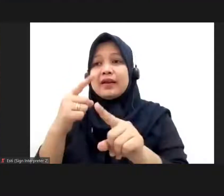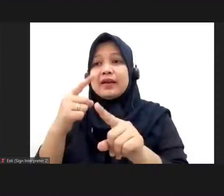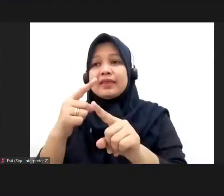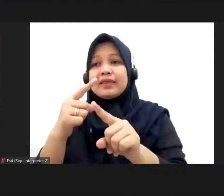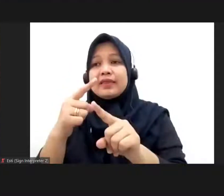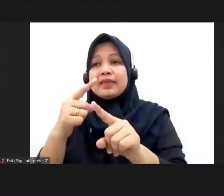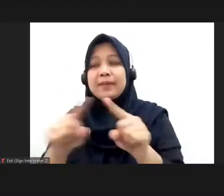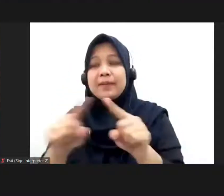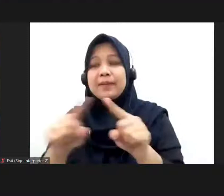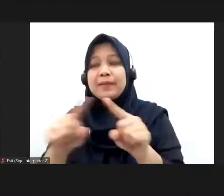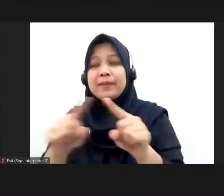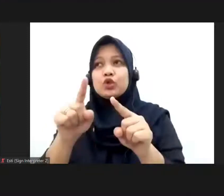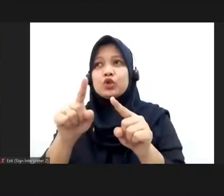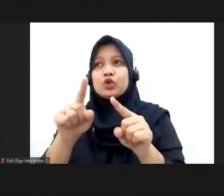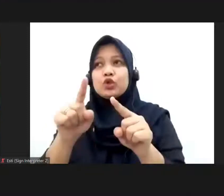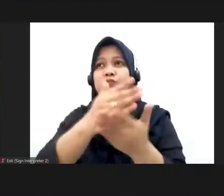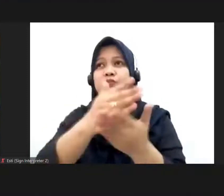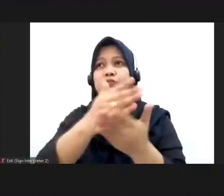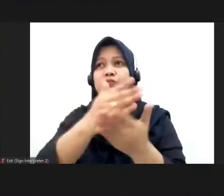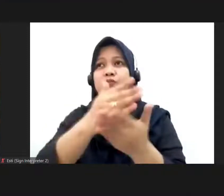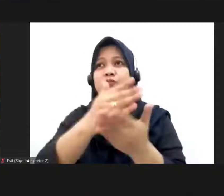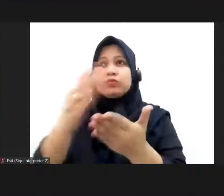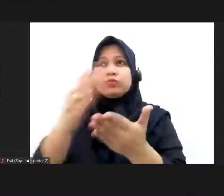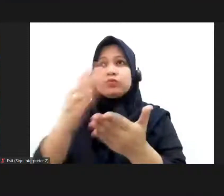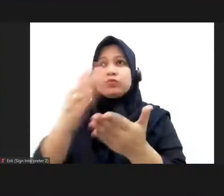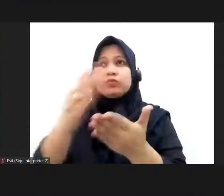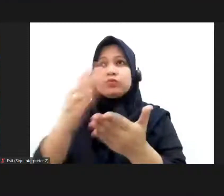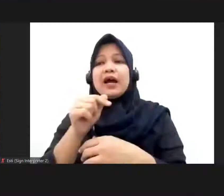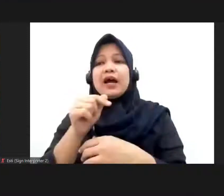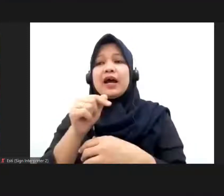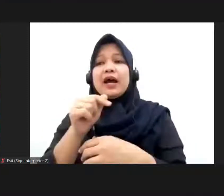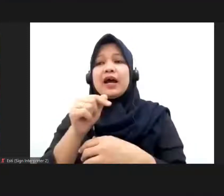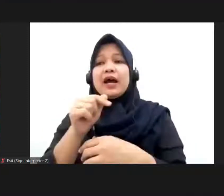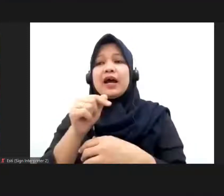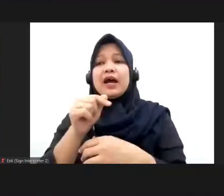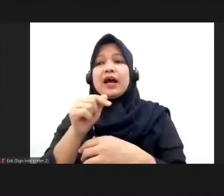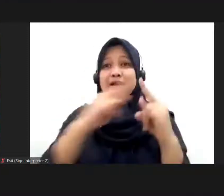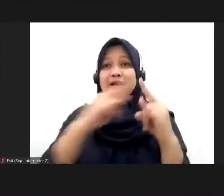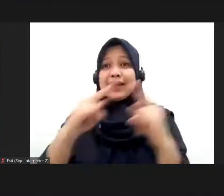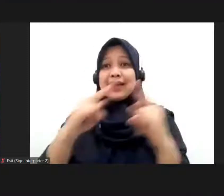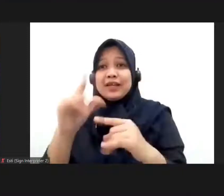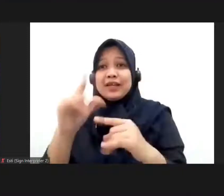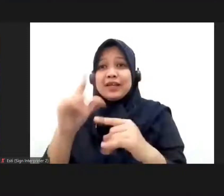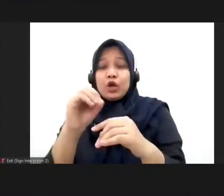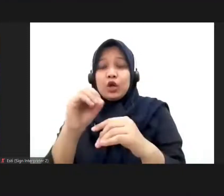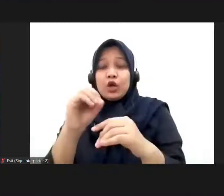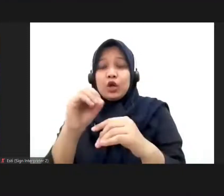limited. One other thing to note about the Rohingya camps is also that shelter